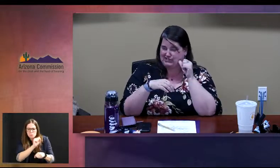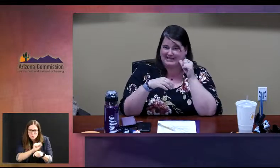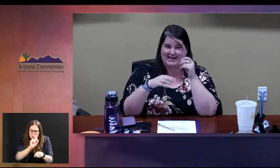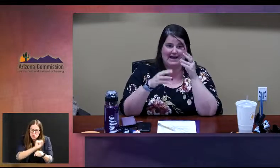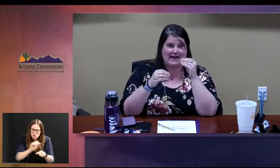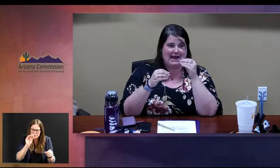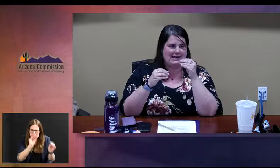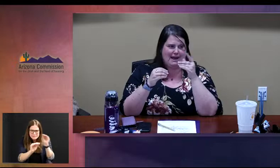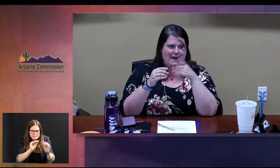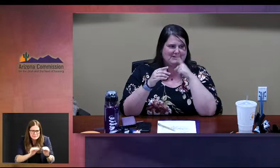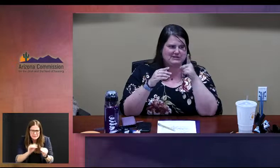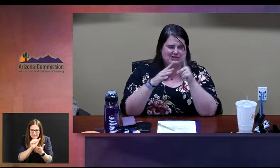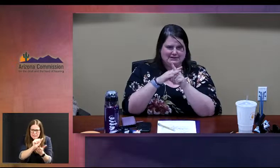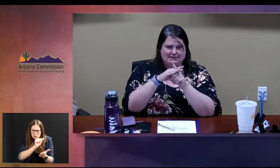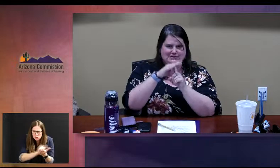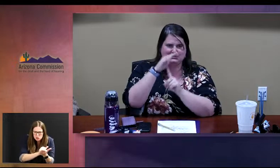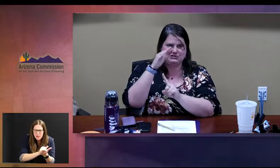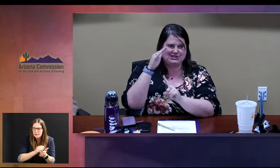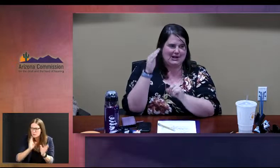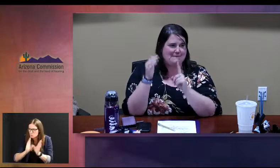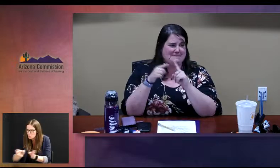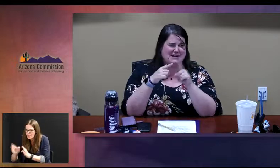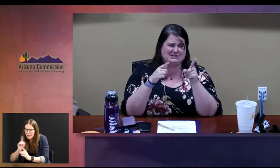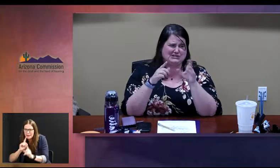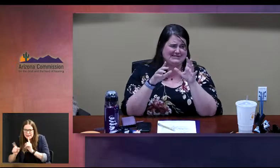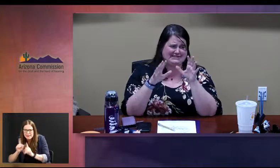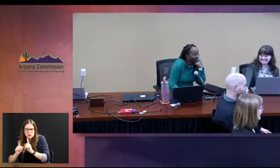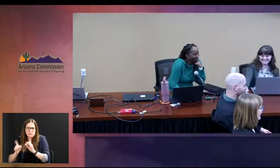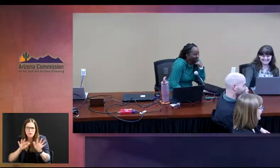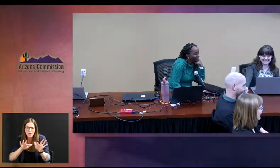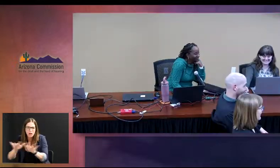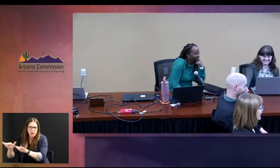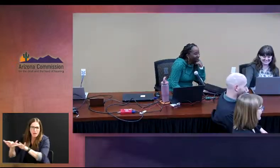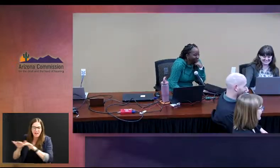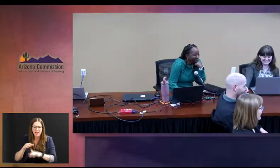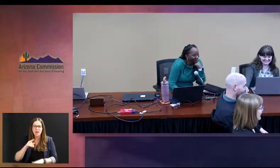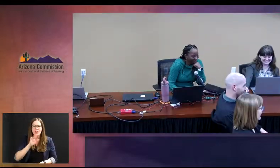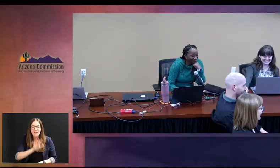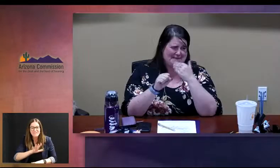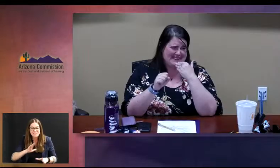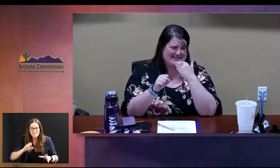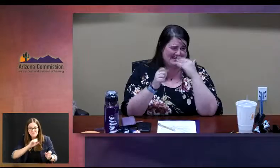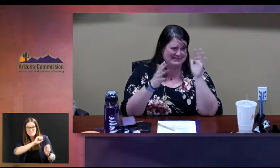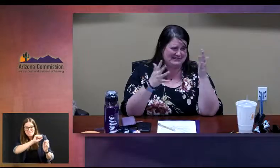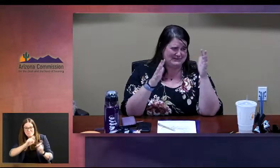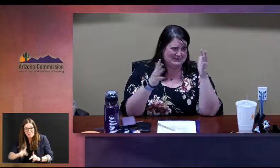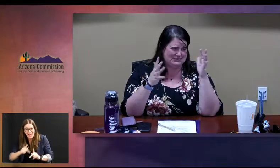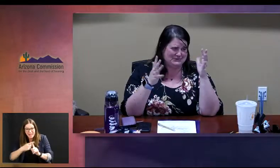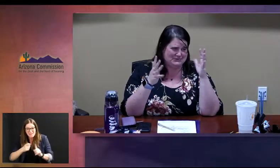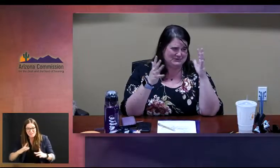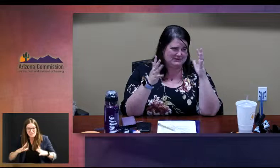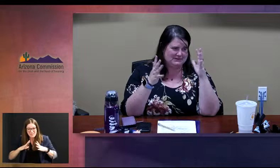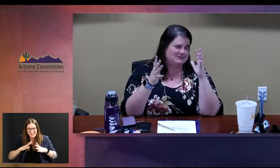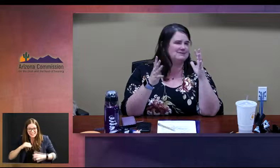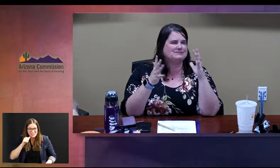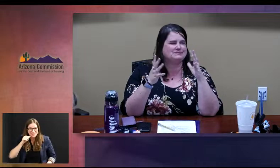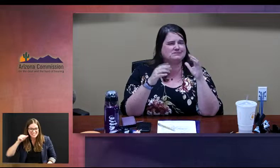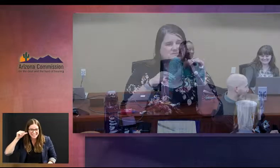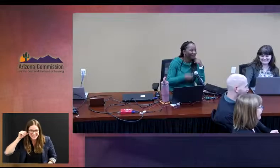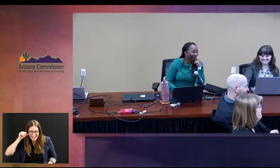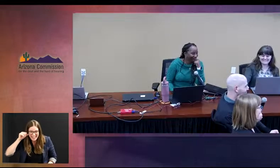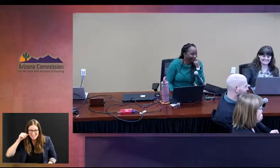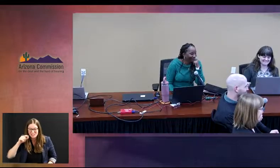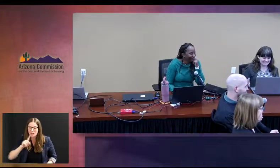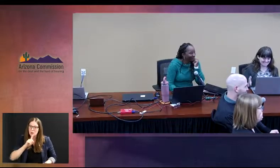just got back from vacation yesterday, and I'm sure she's drowning in her work, but you've done amazing work, so thank